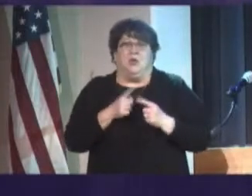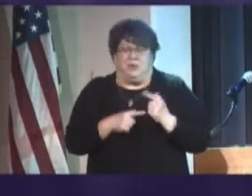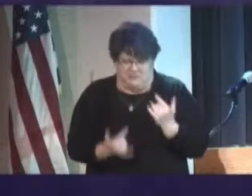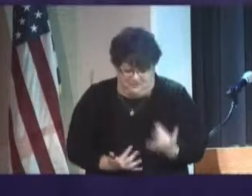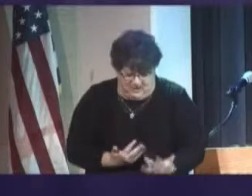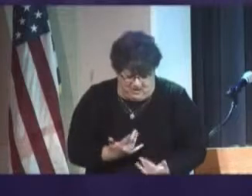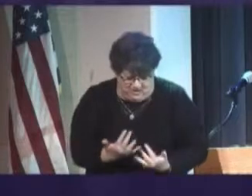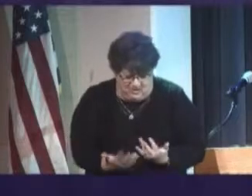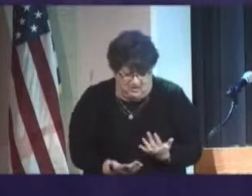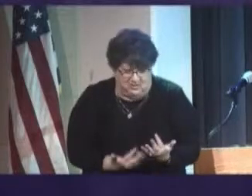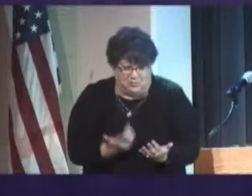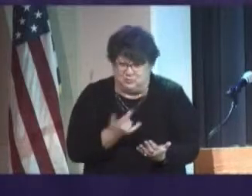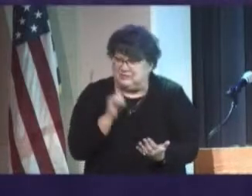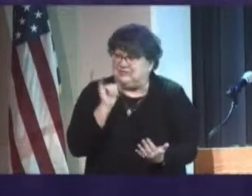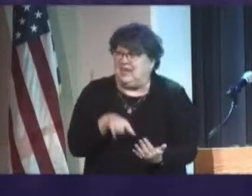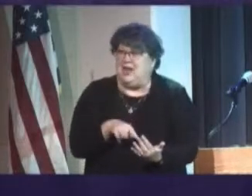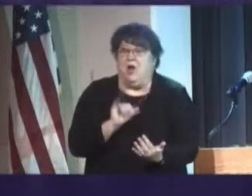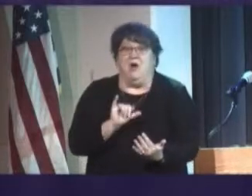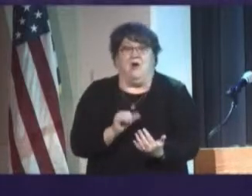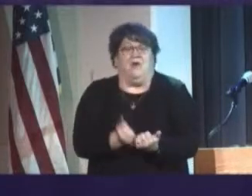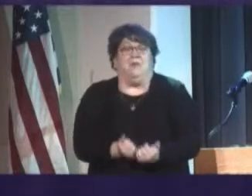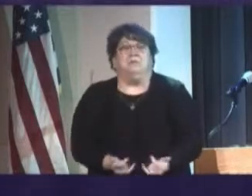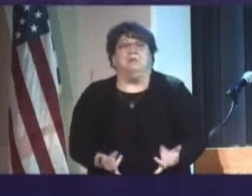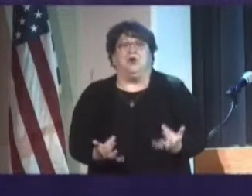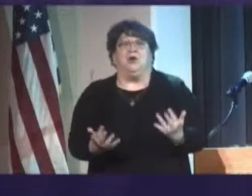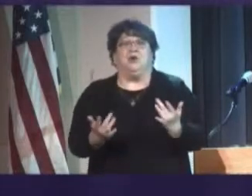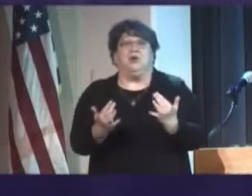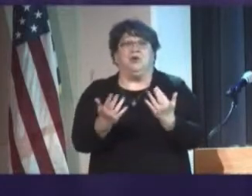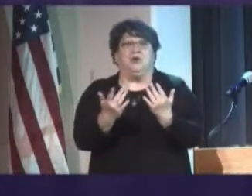hearts of fire, and why does it, what's the word,